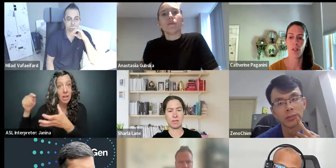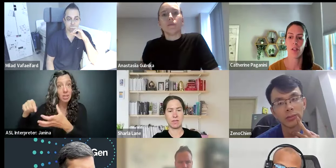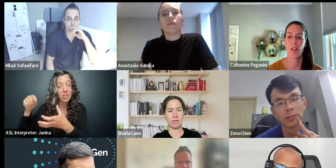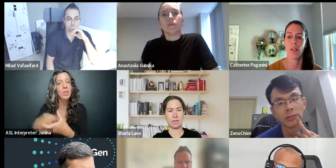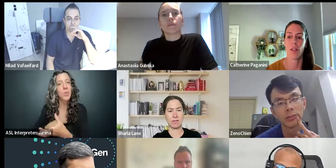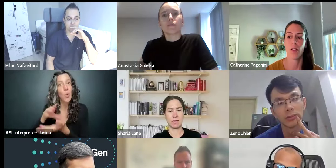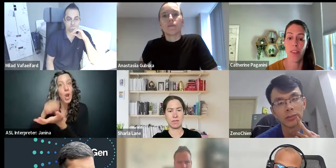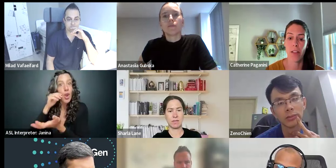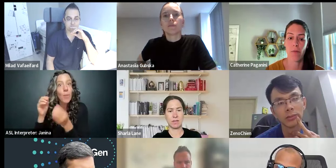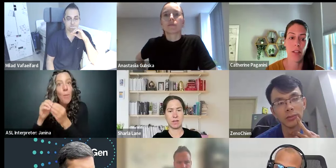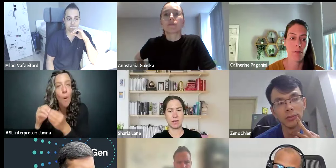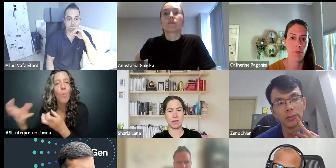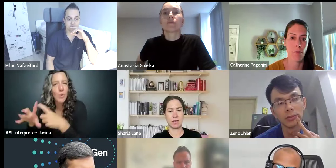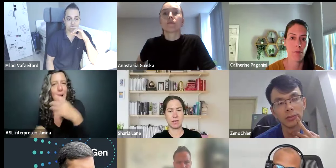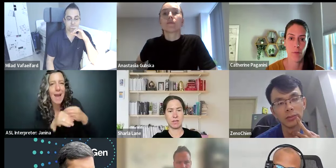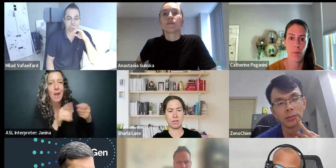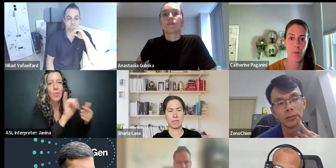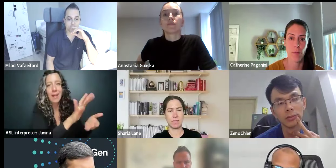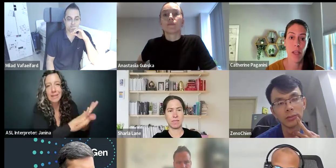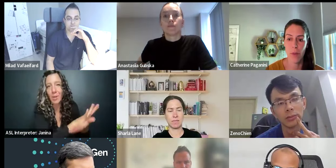events team. So